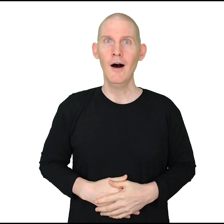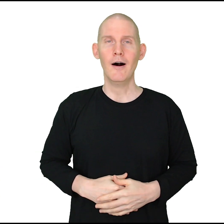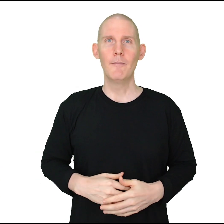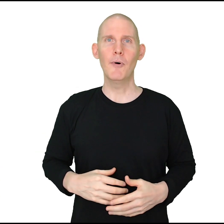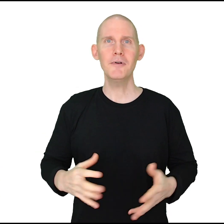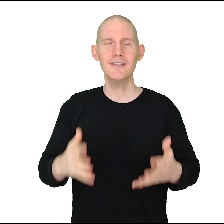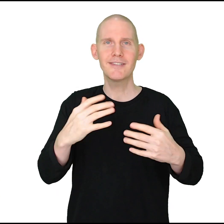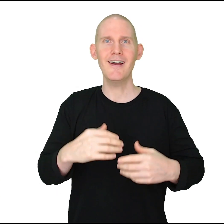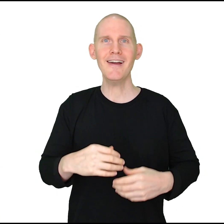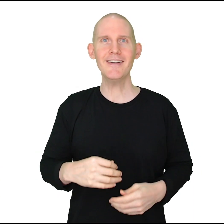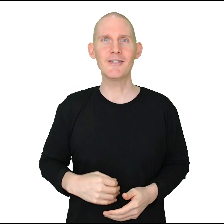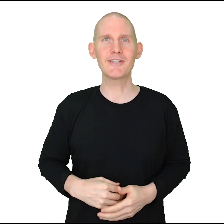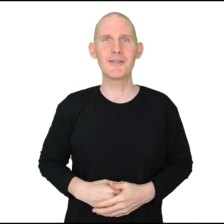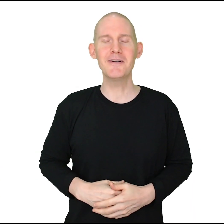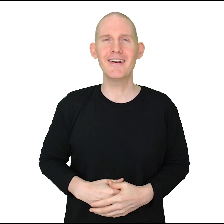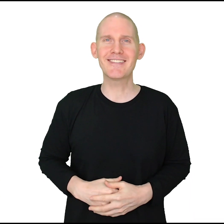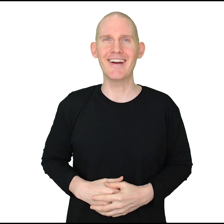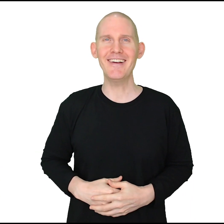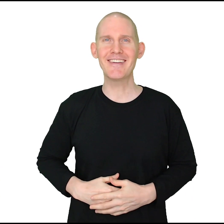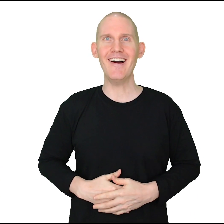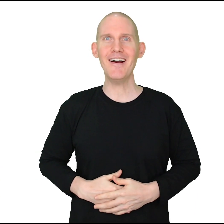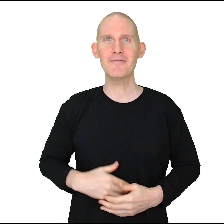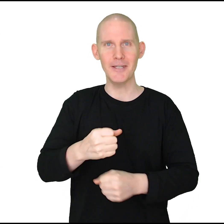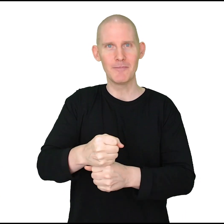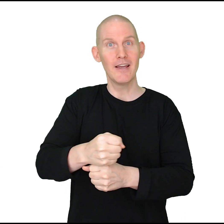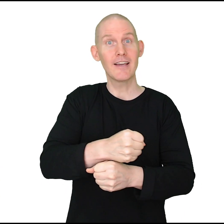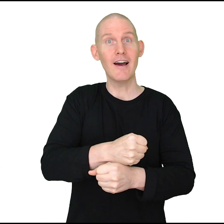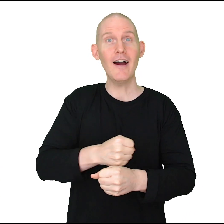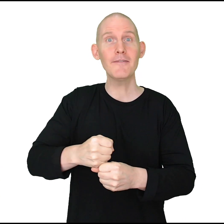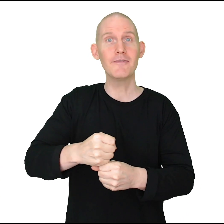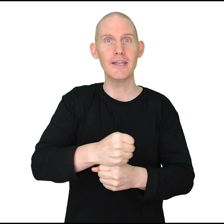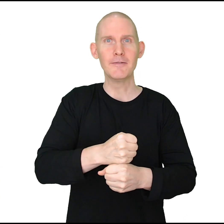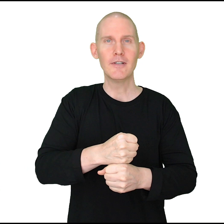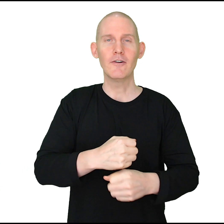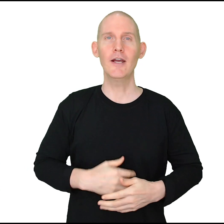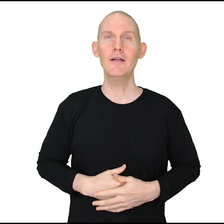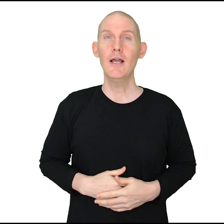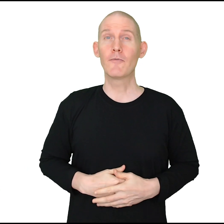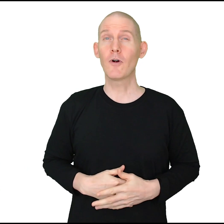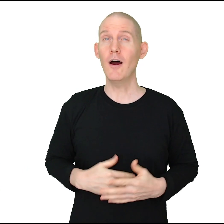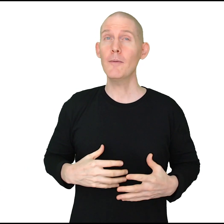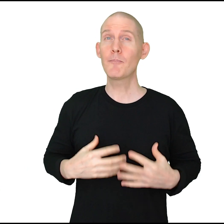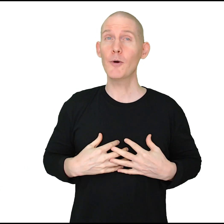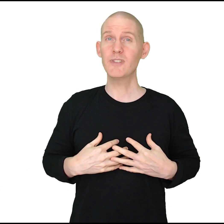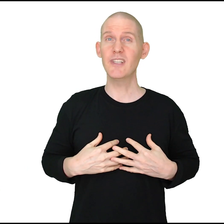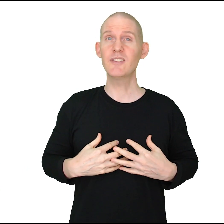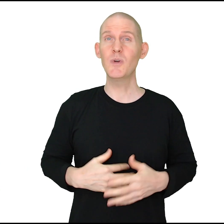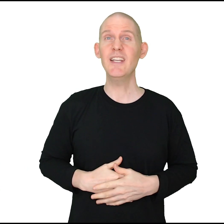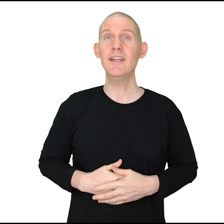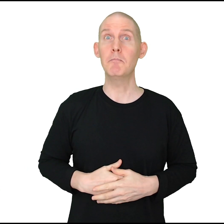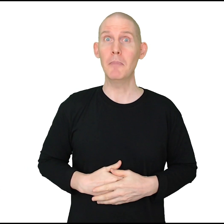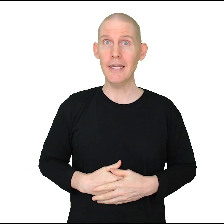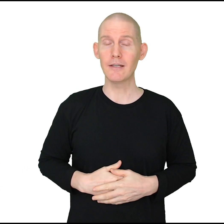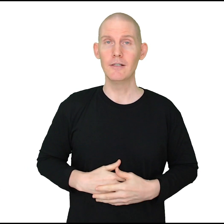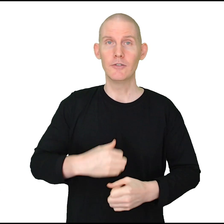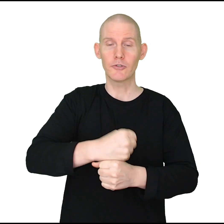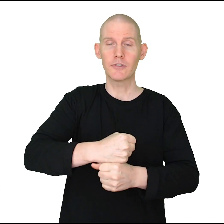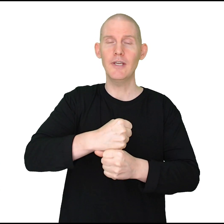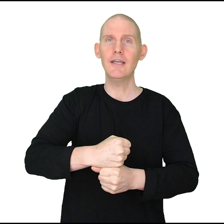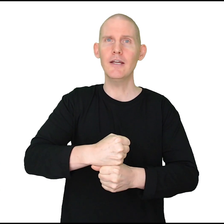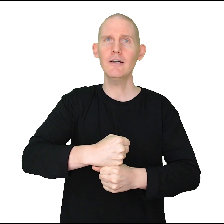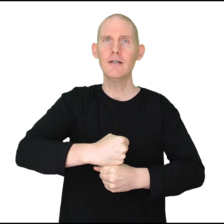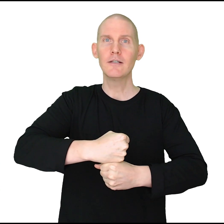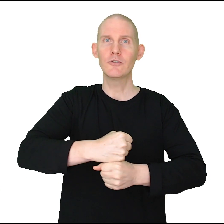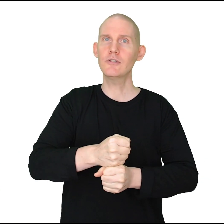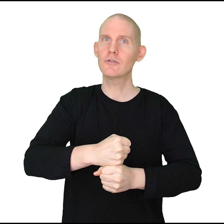right? Bonus sign, you just learned how to sign coffee. Coffee, right? For our purposes, we need make. So